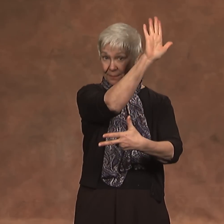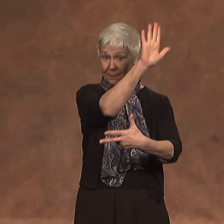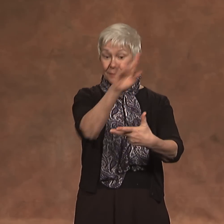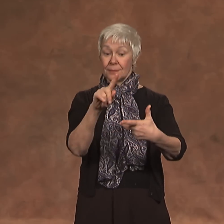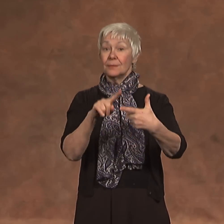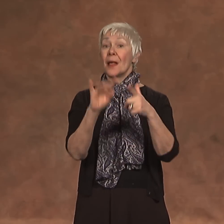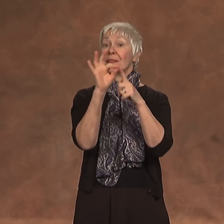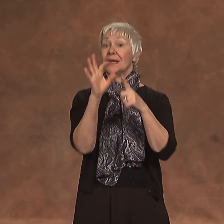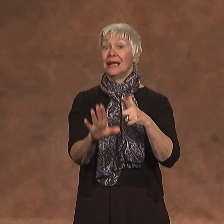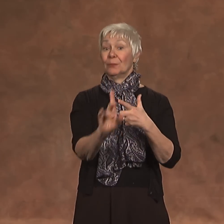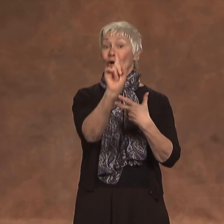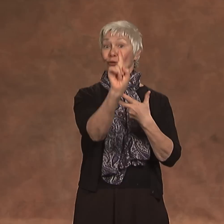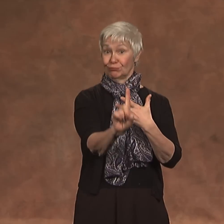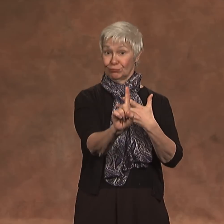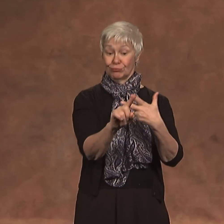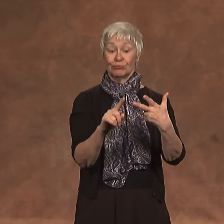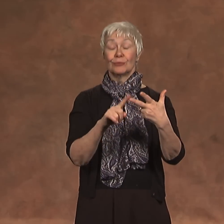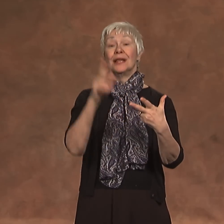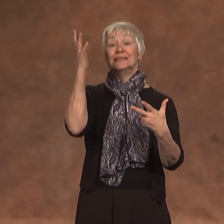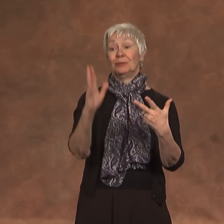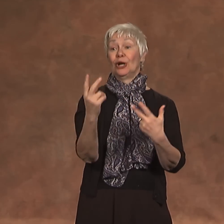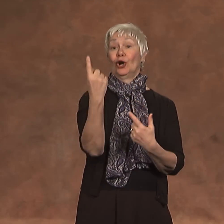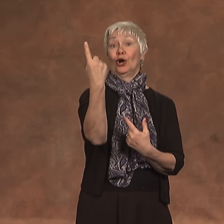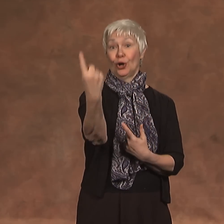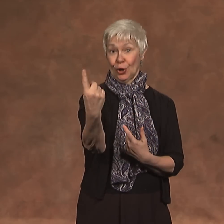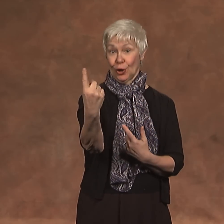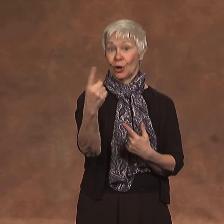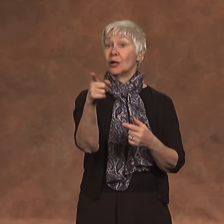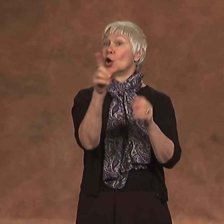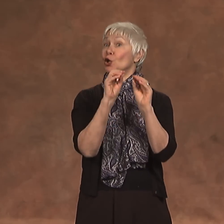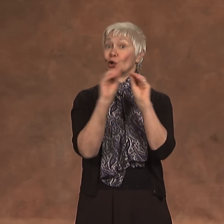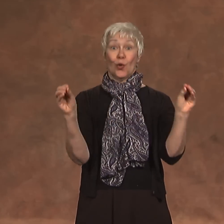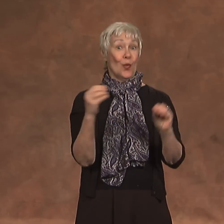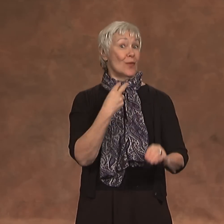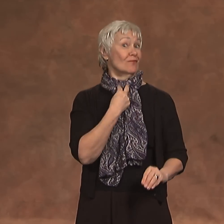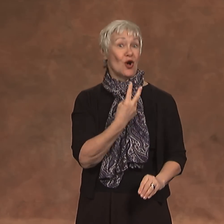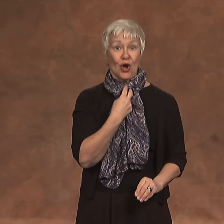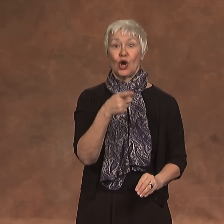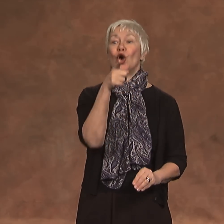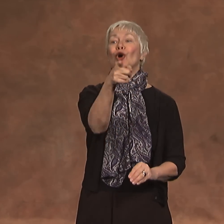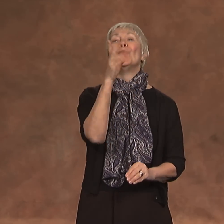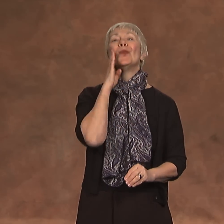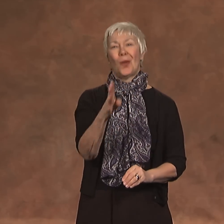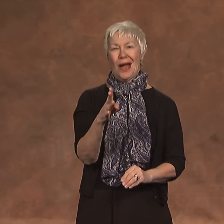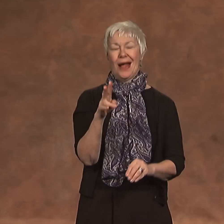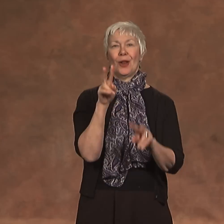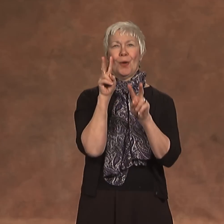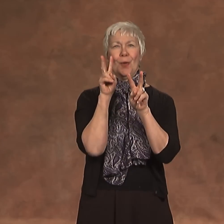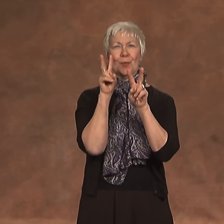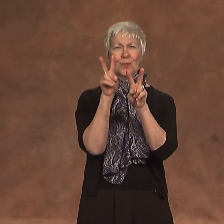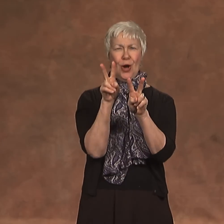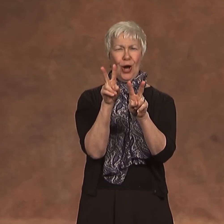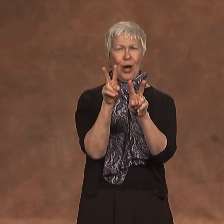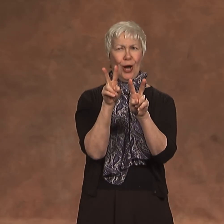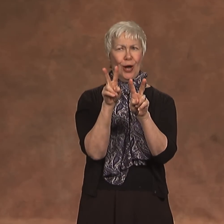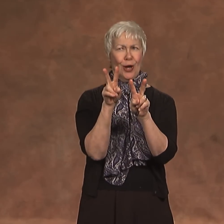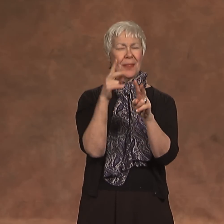projected presentation, the interpreter just under it, and the speaker to the side. There is no audio in this video.